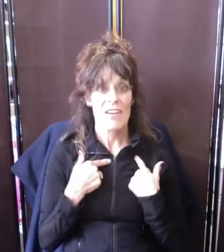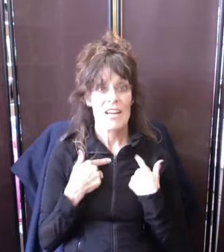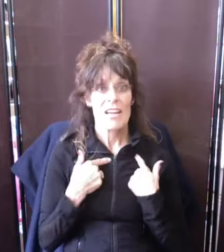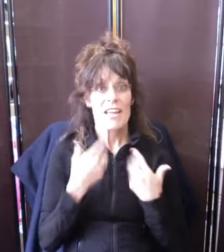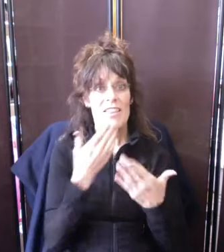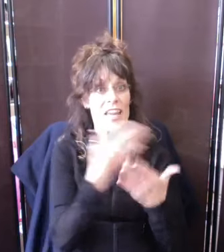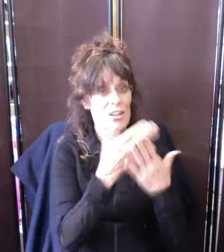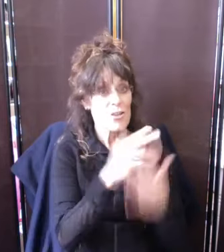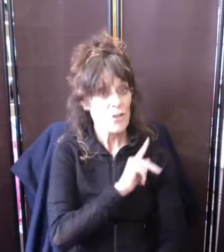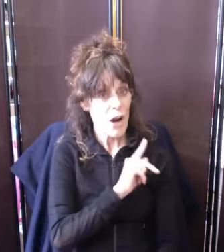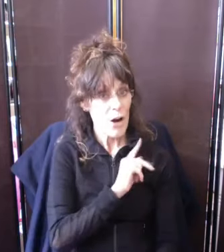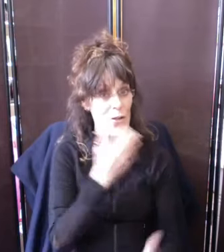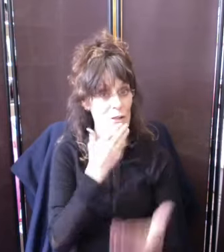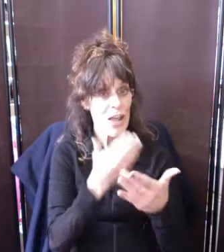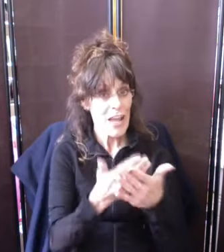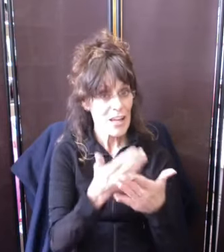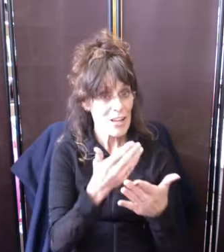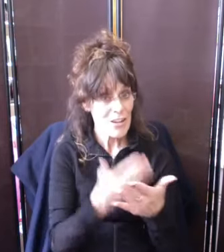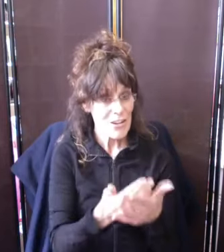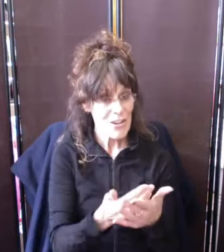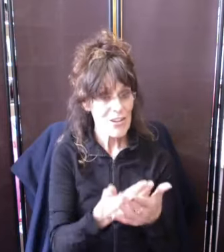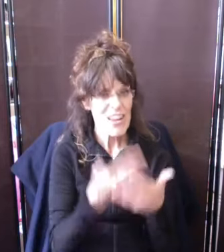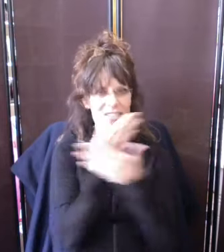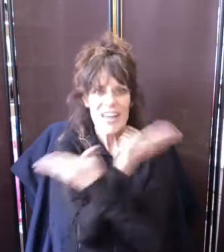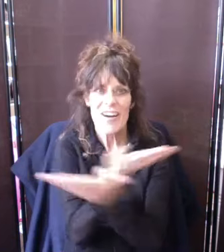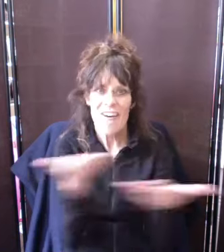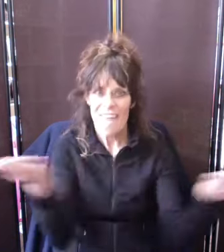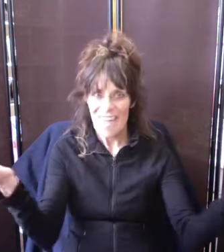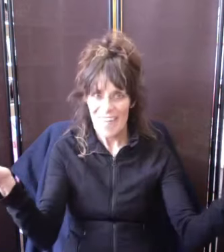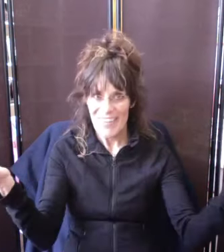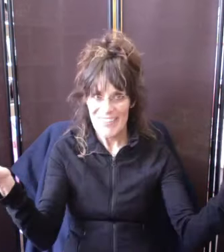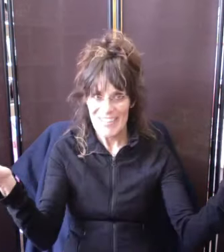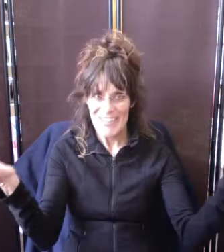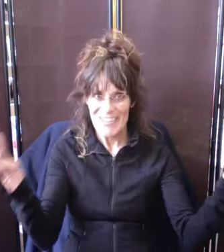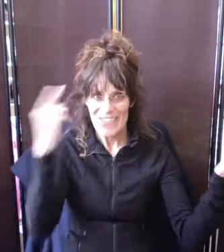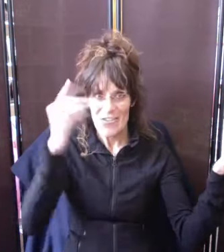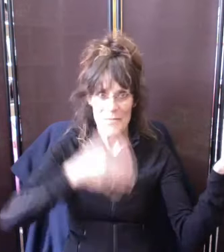thank you for having me. And thank you all of you for my sobriety. Good night.